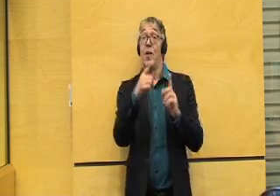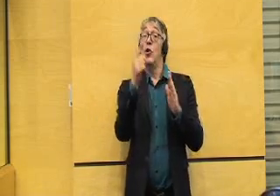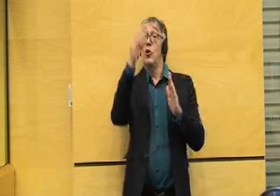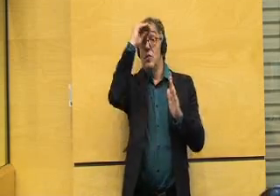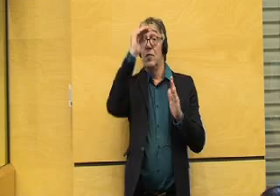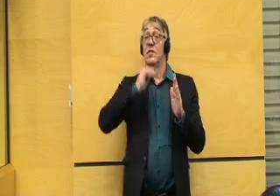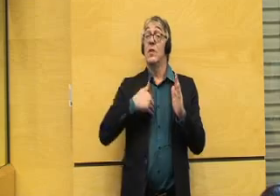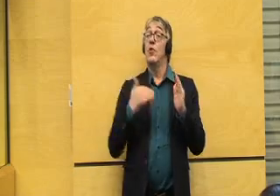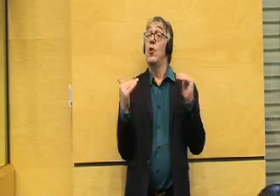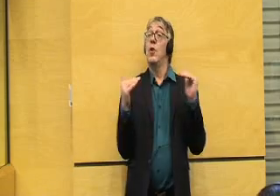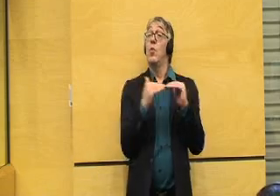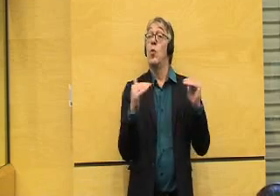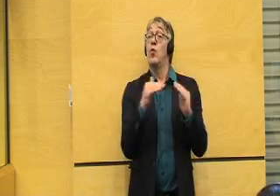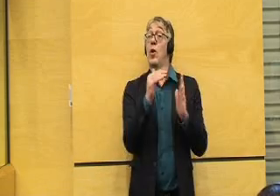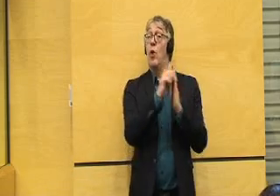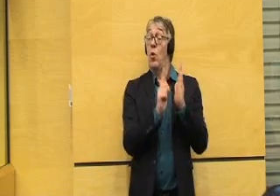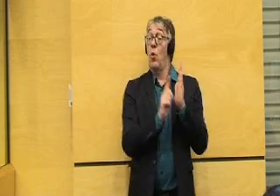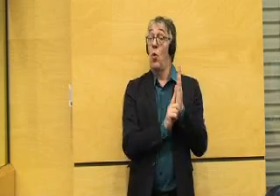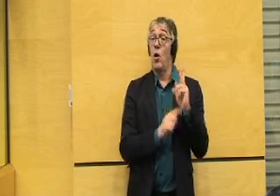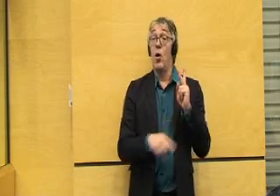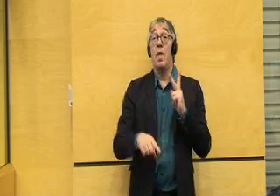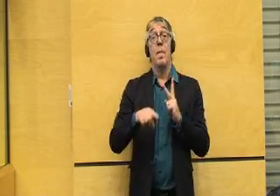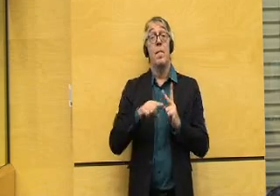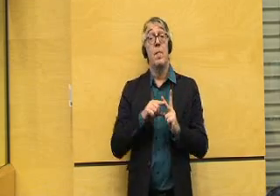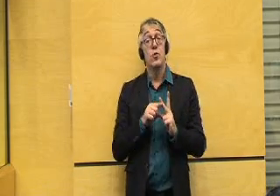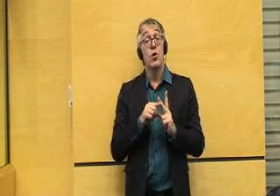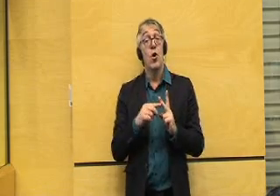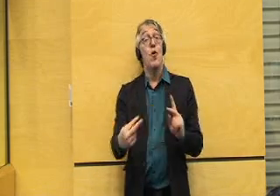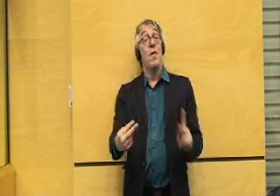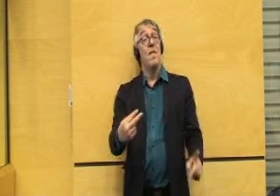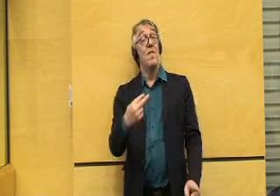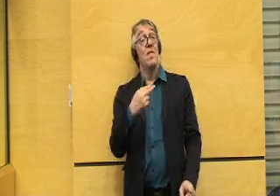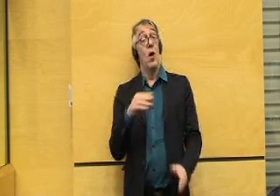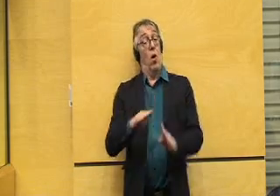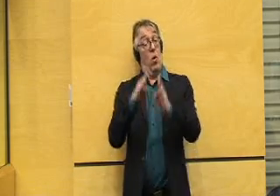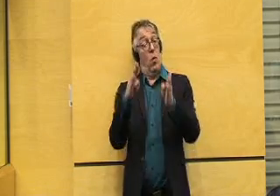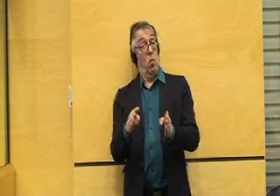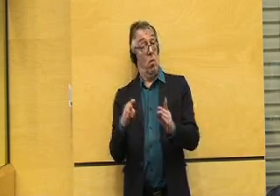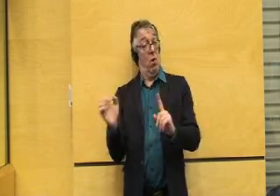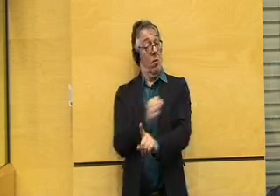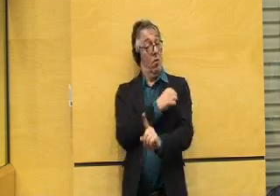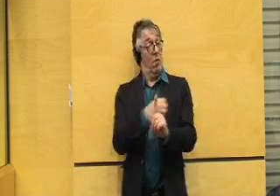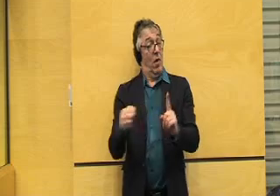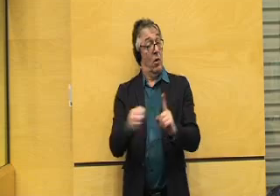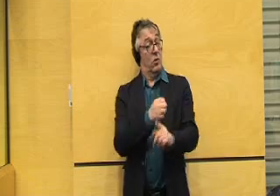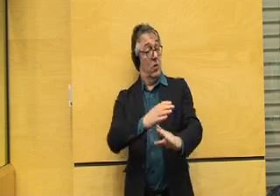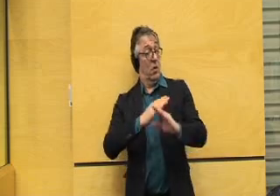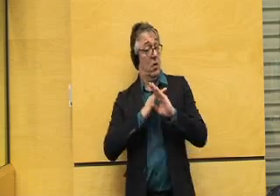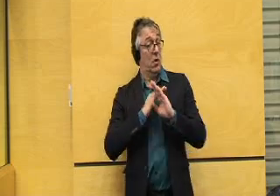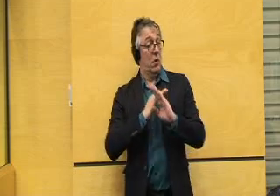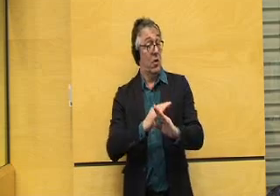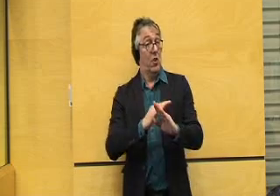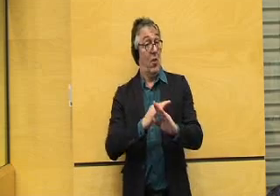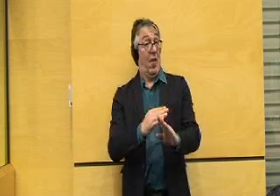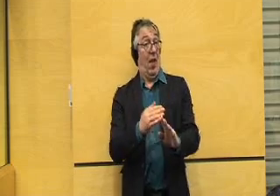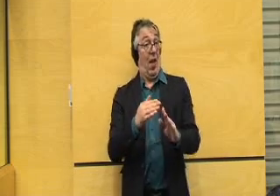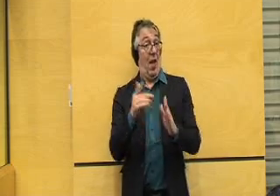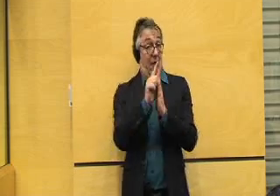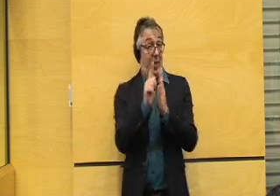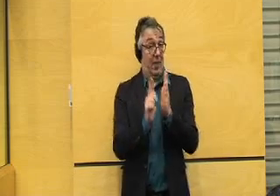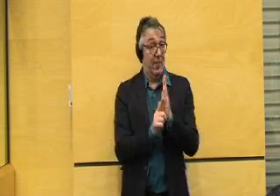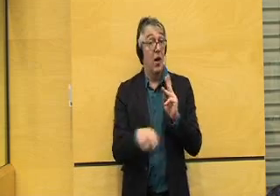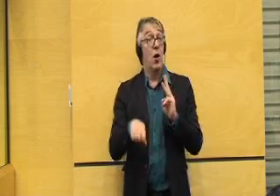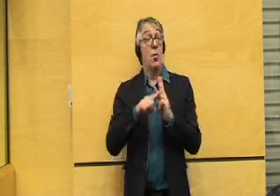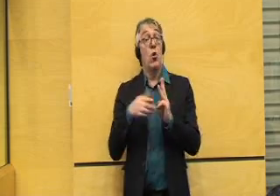and the Protection of Victims of Domestic Violence Act and the Human Trafficking Suppression and Prevention